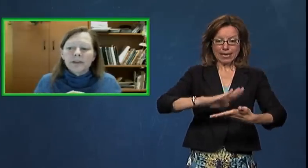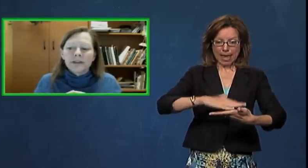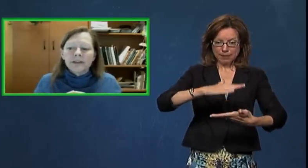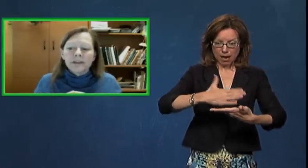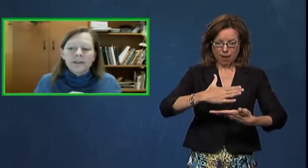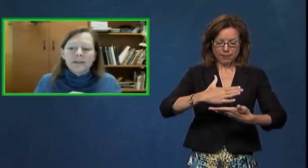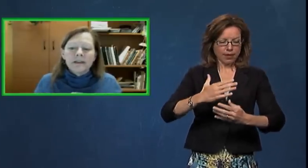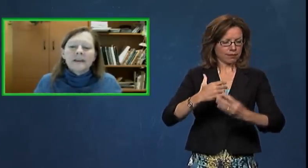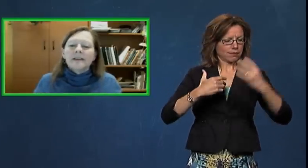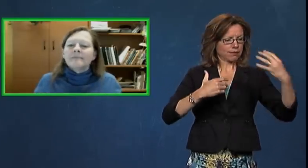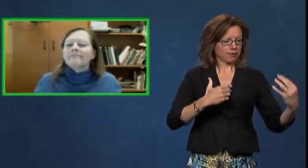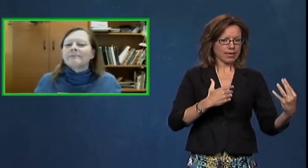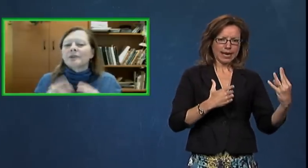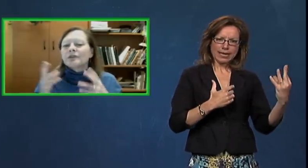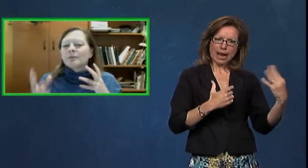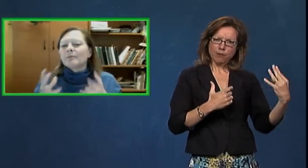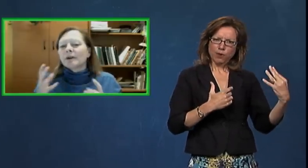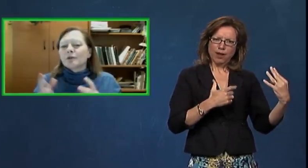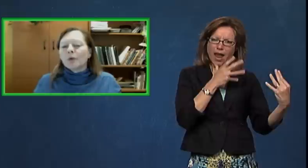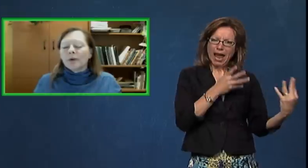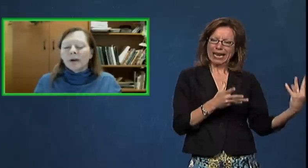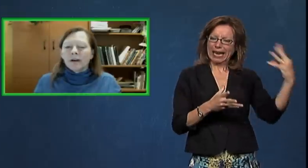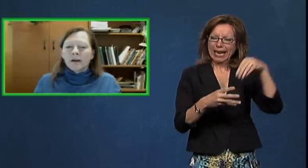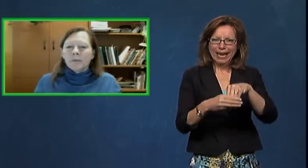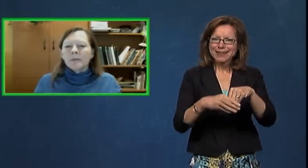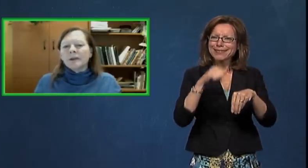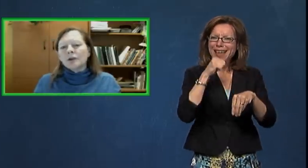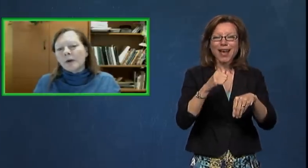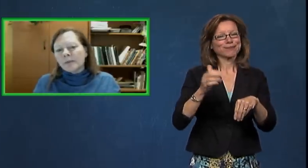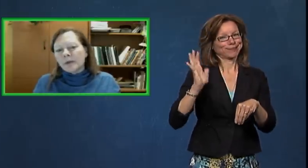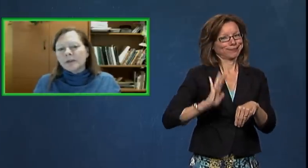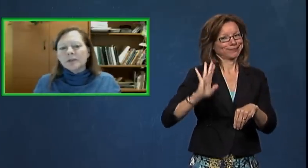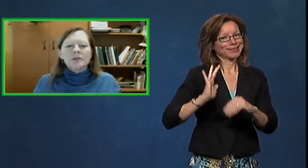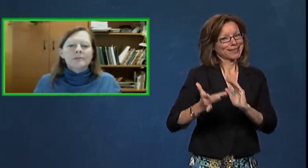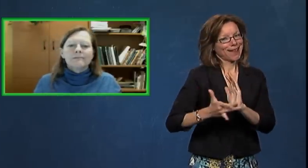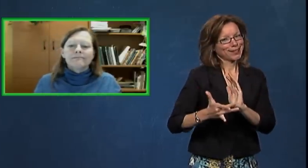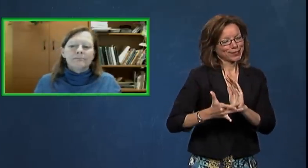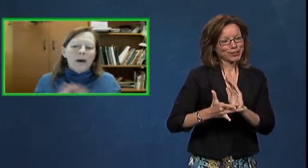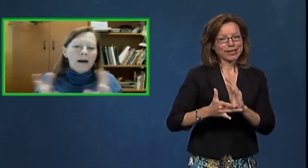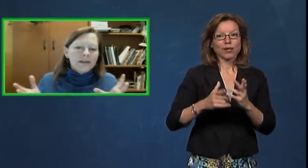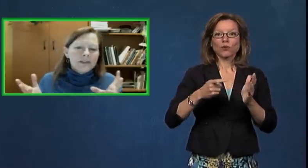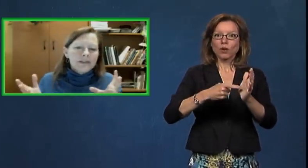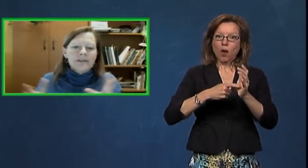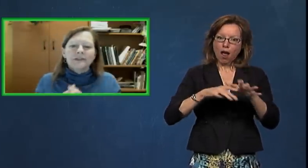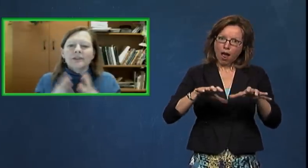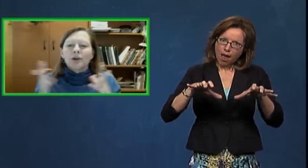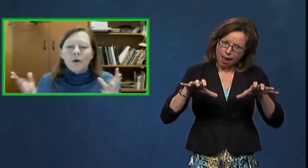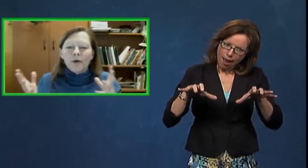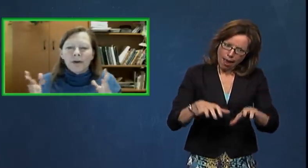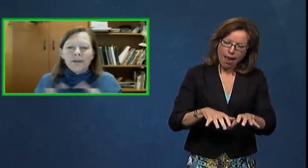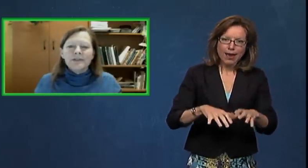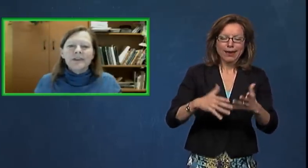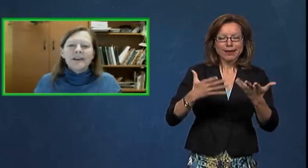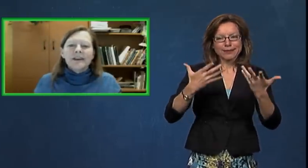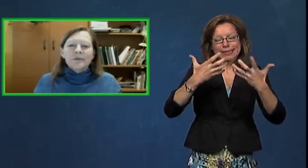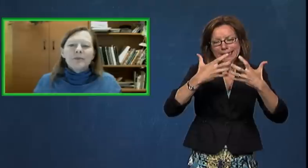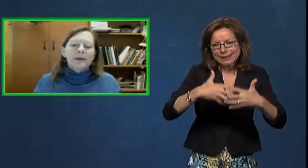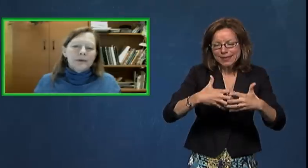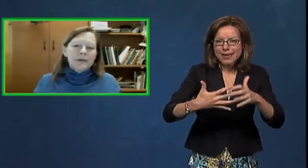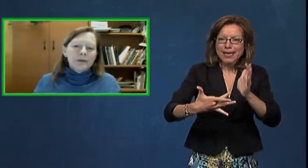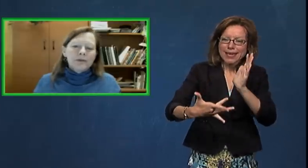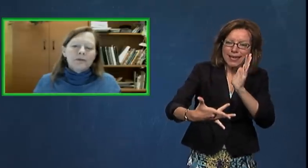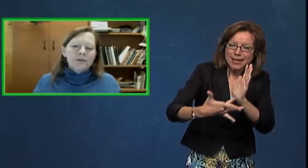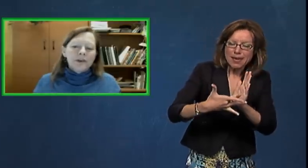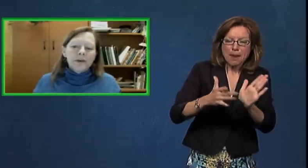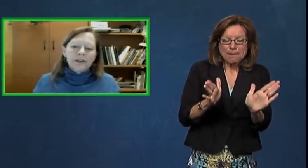built in and just much more equipment, boxes, cords, but it